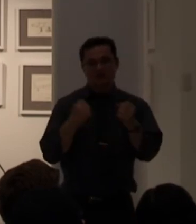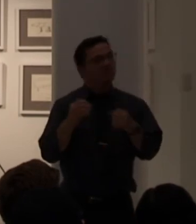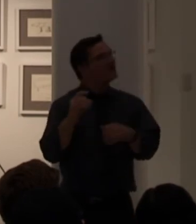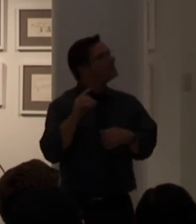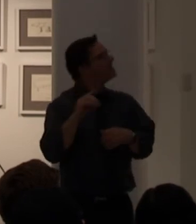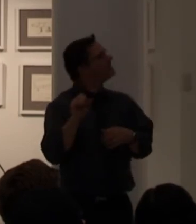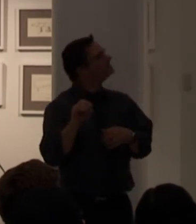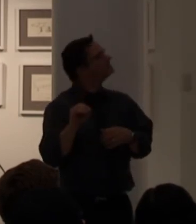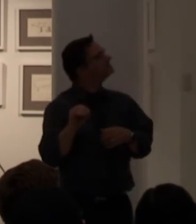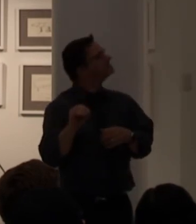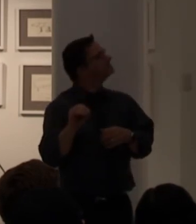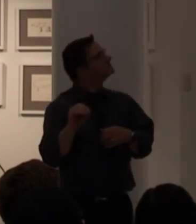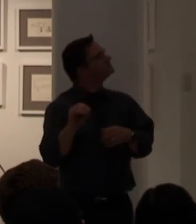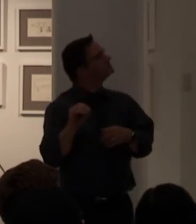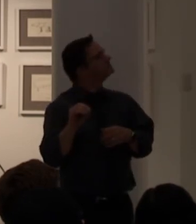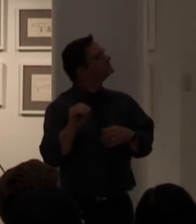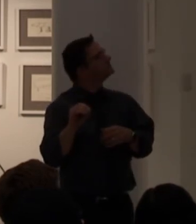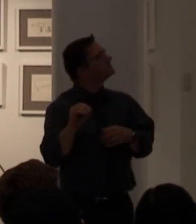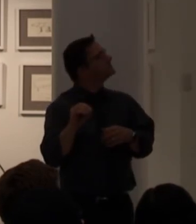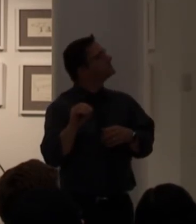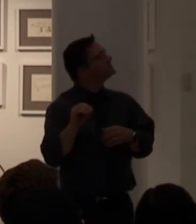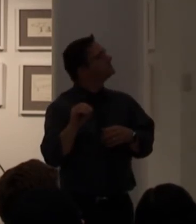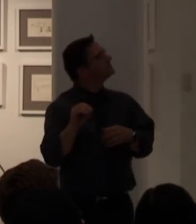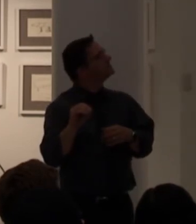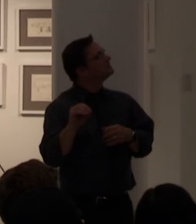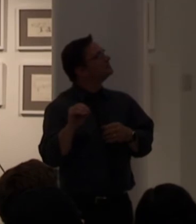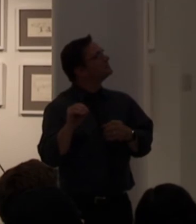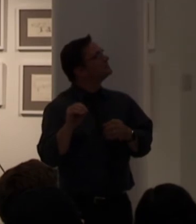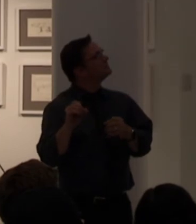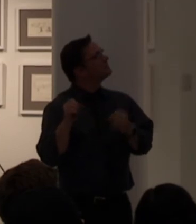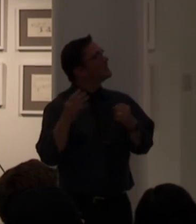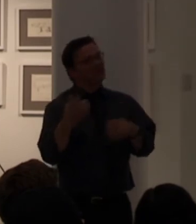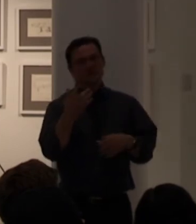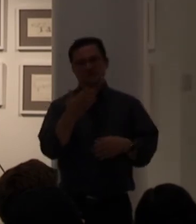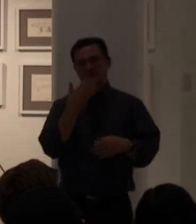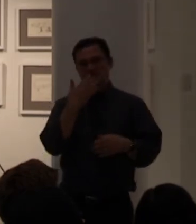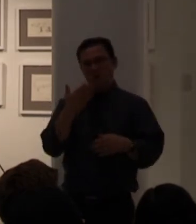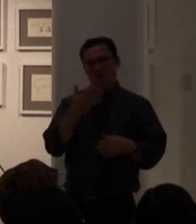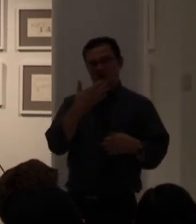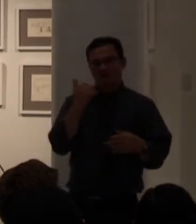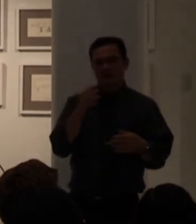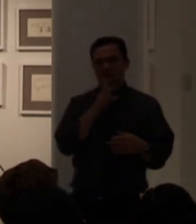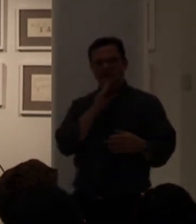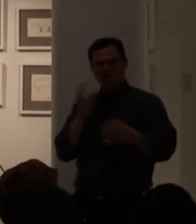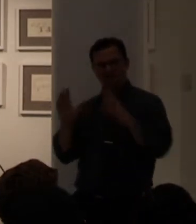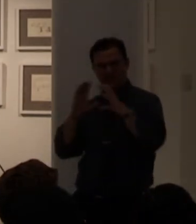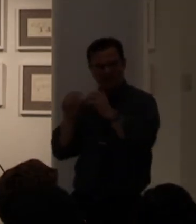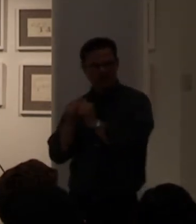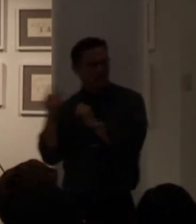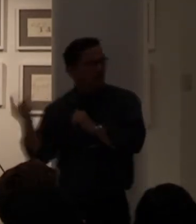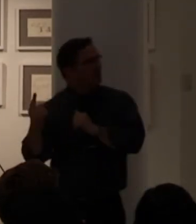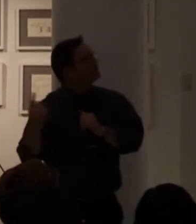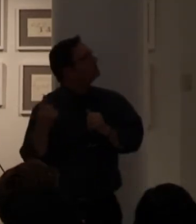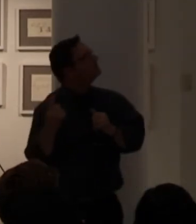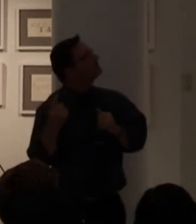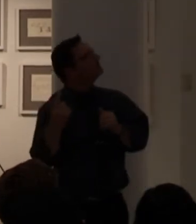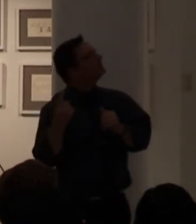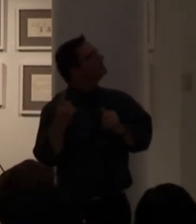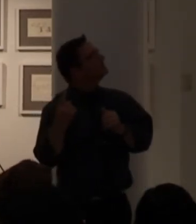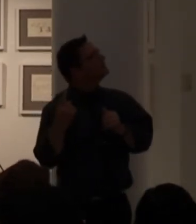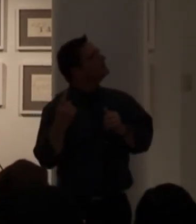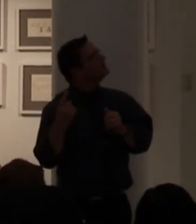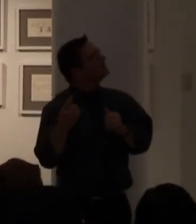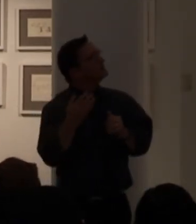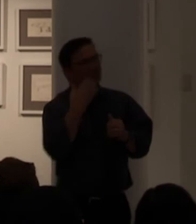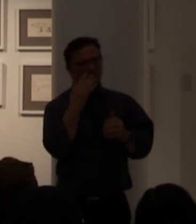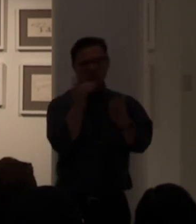that before here. You know, you have Louis van der Rohe, less is more. You have Vignelli design is one. And you have the Helen, good design